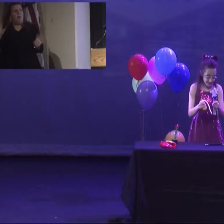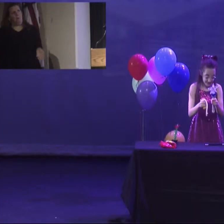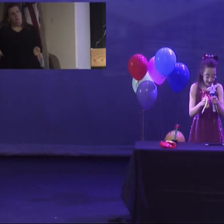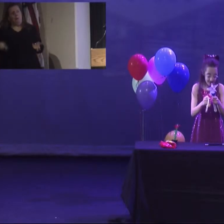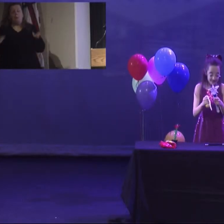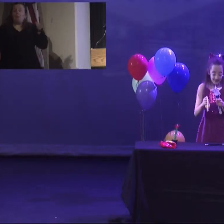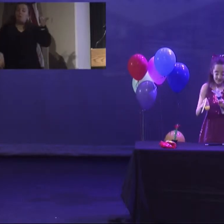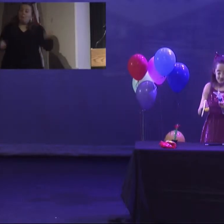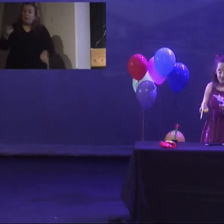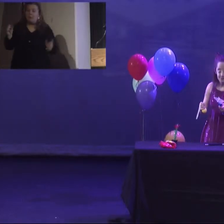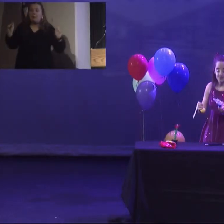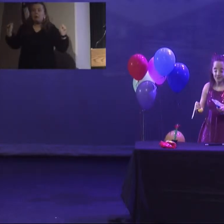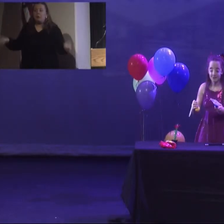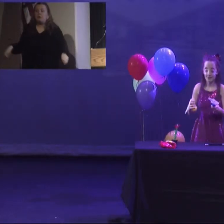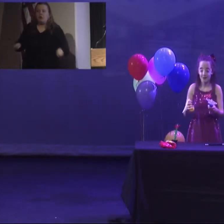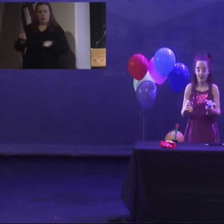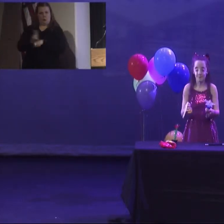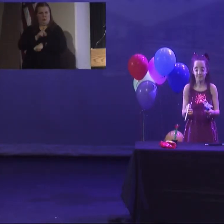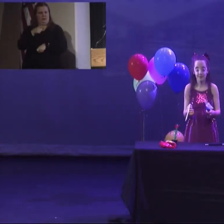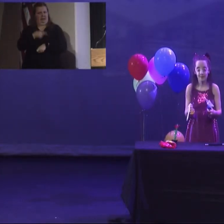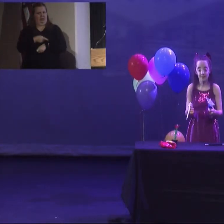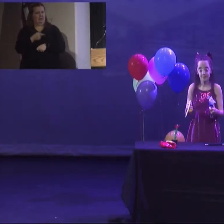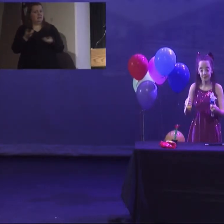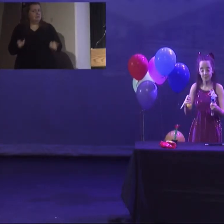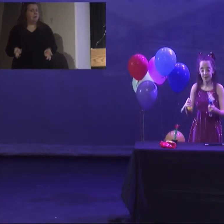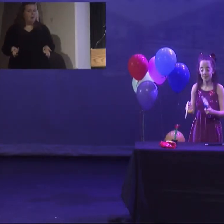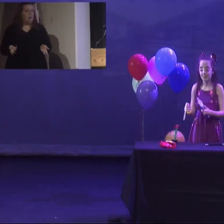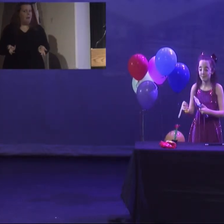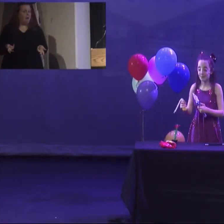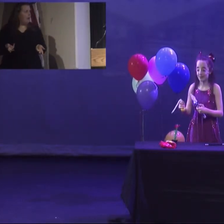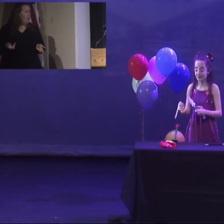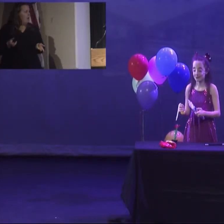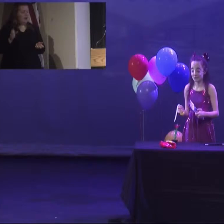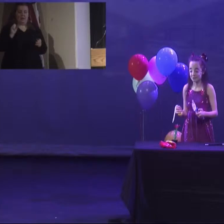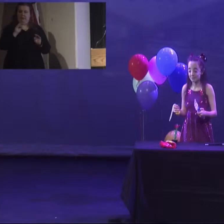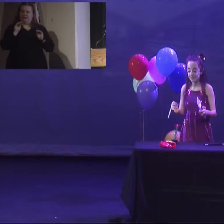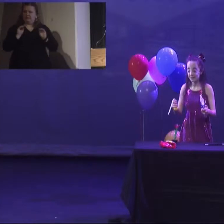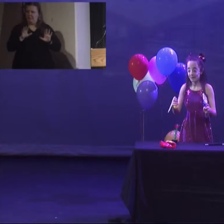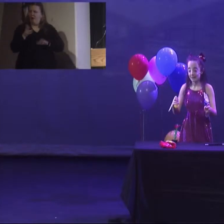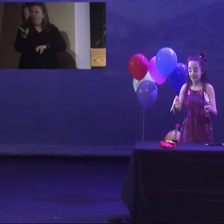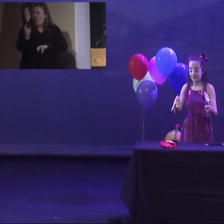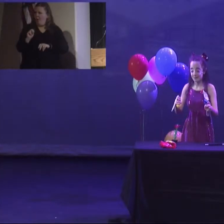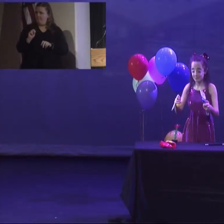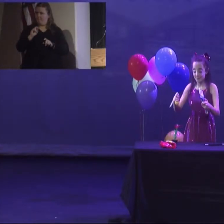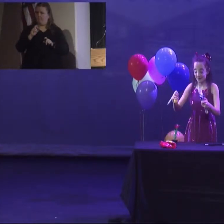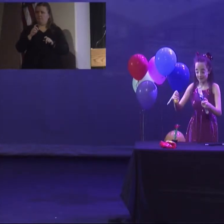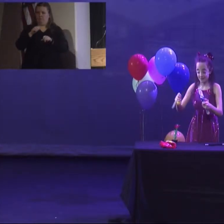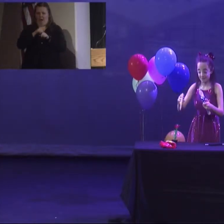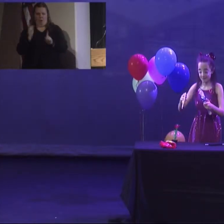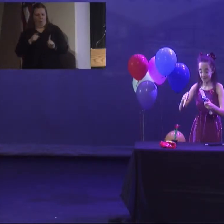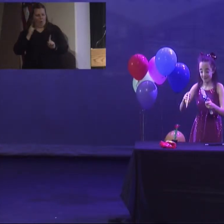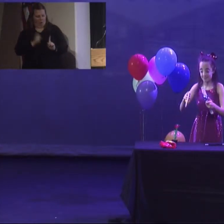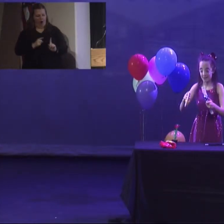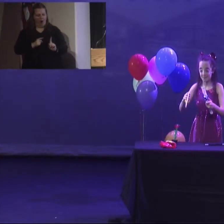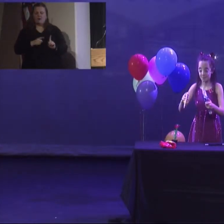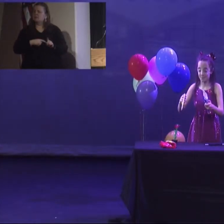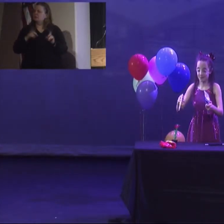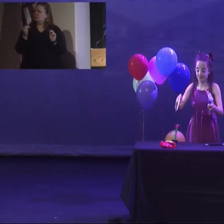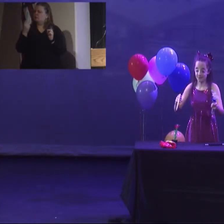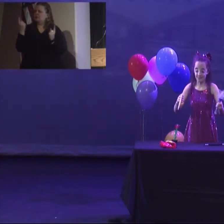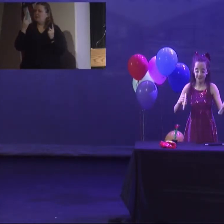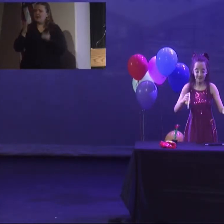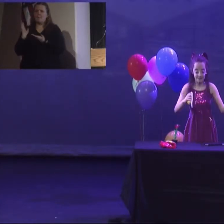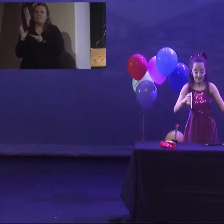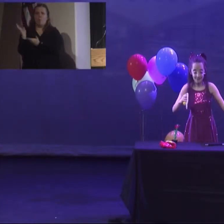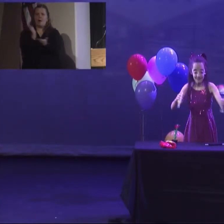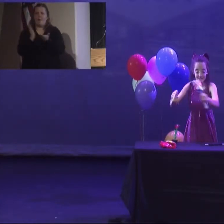maybe I could use this spell on my wand to do a little thing to make it portable.